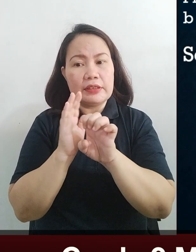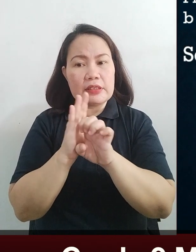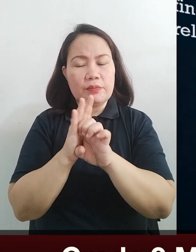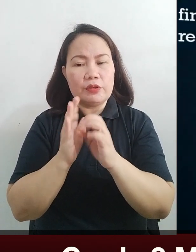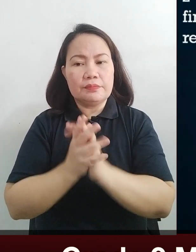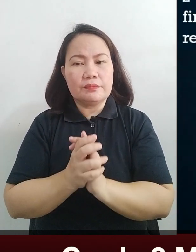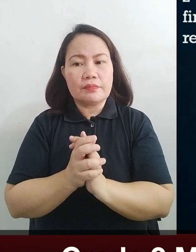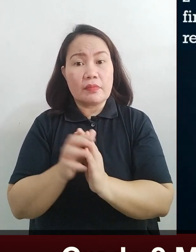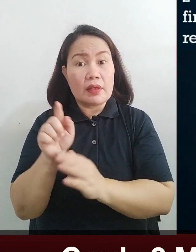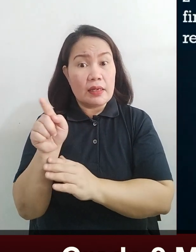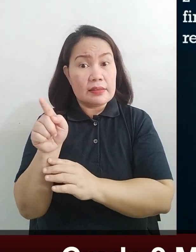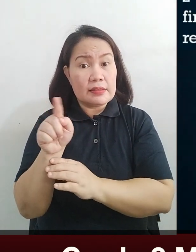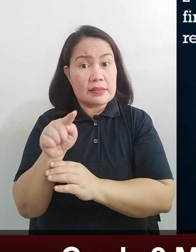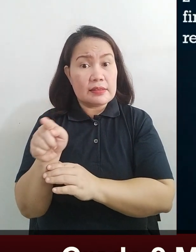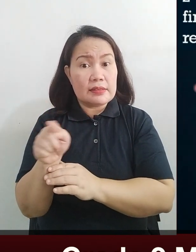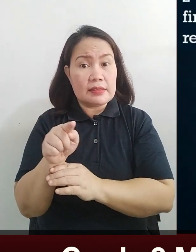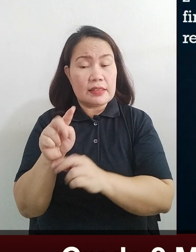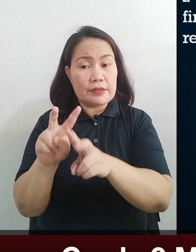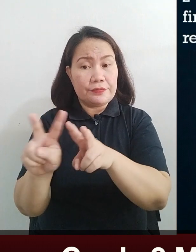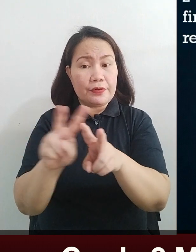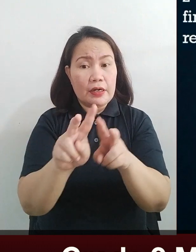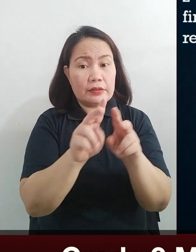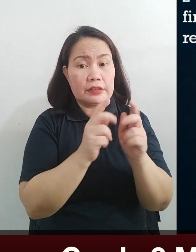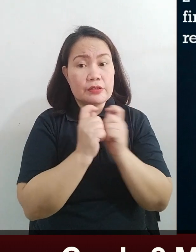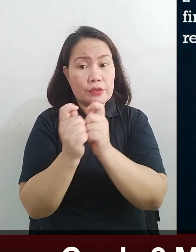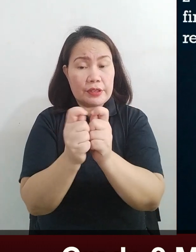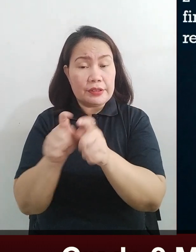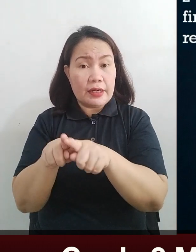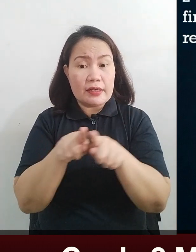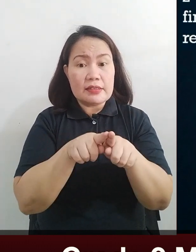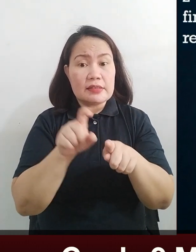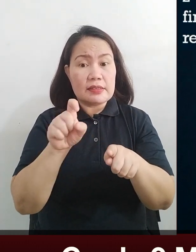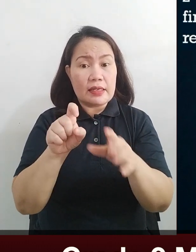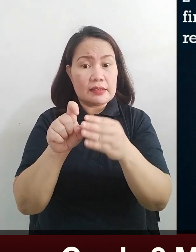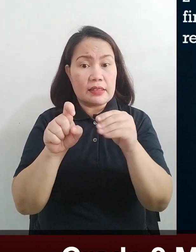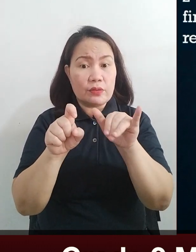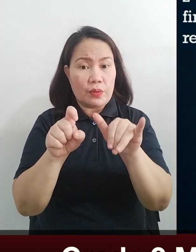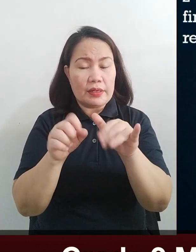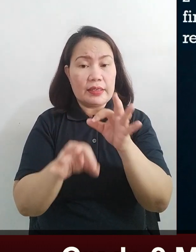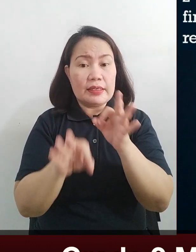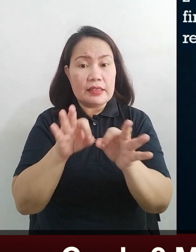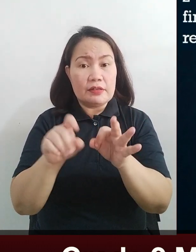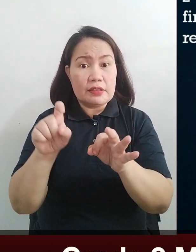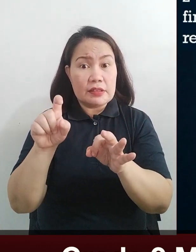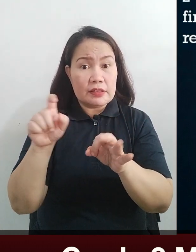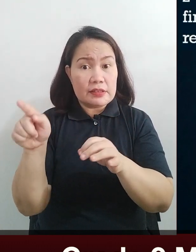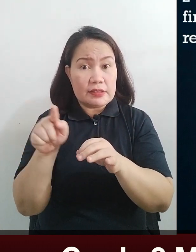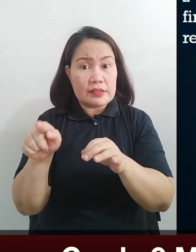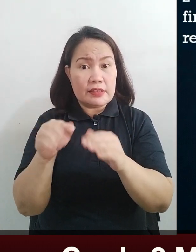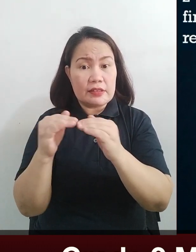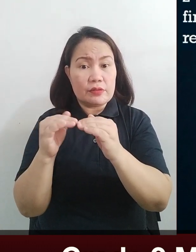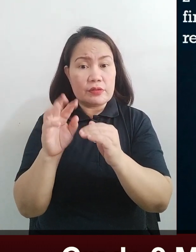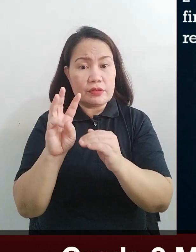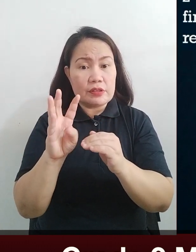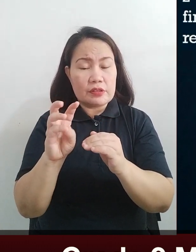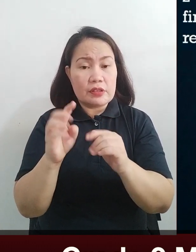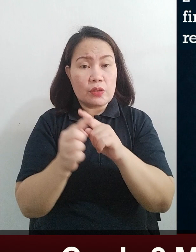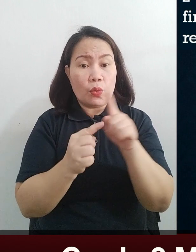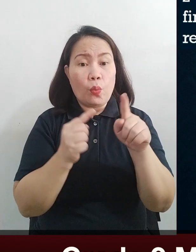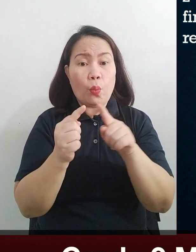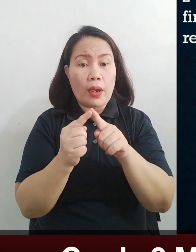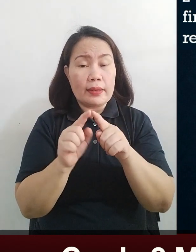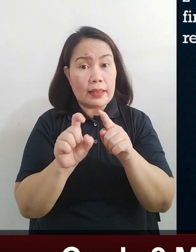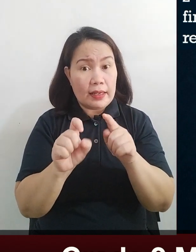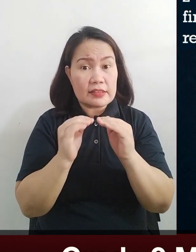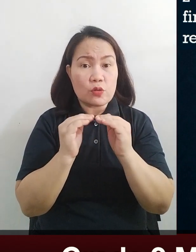Another, Z varies jointly as X and Y. If Z is equal to 16 when X